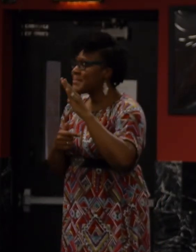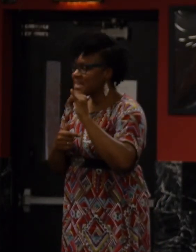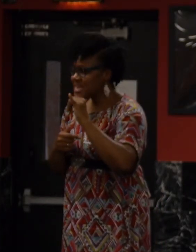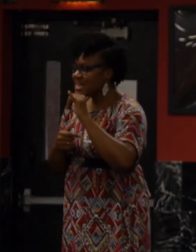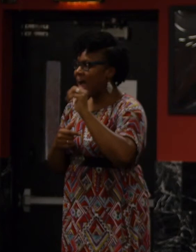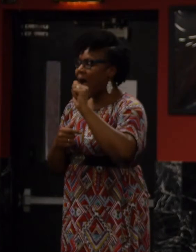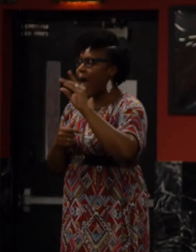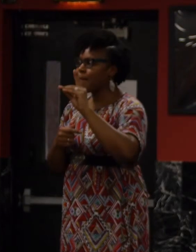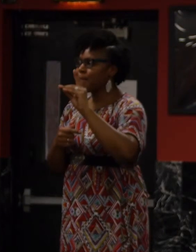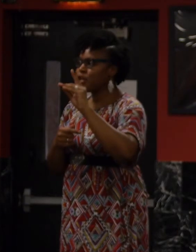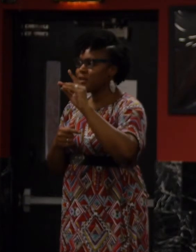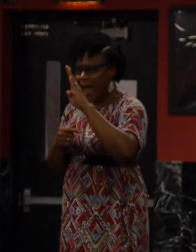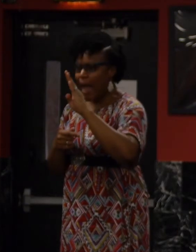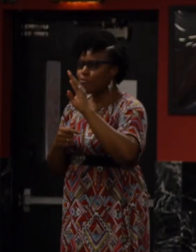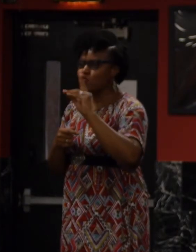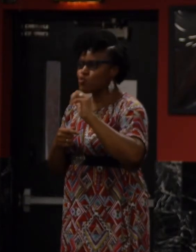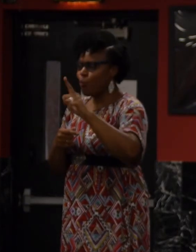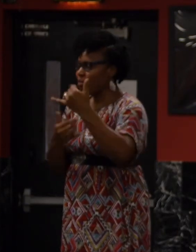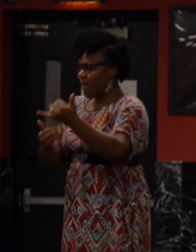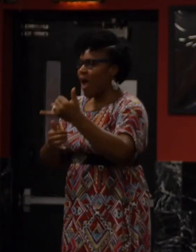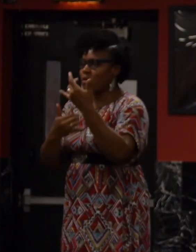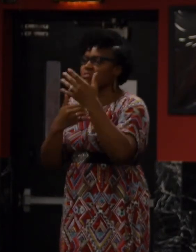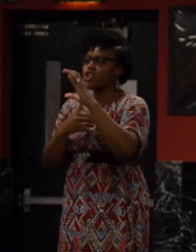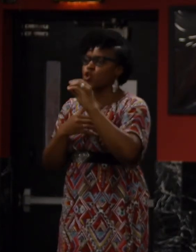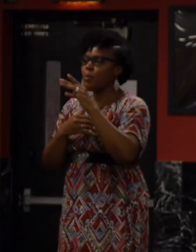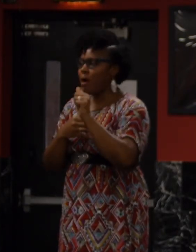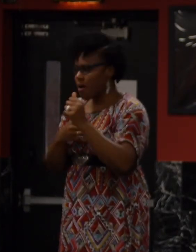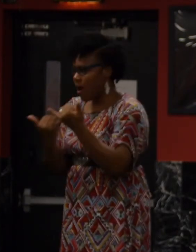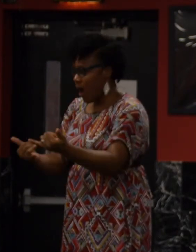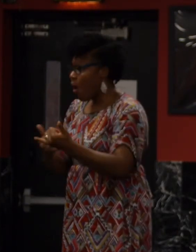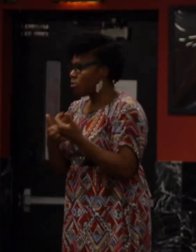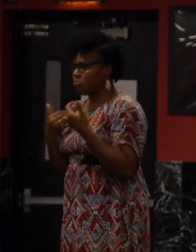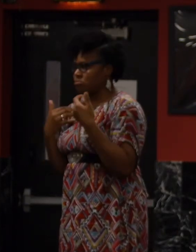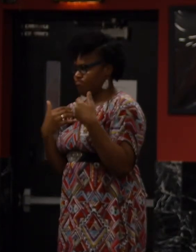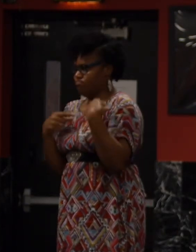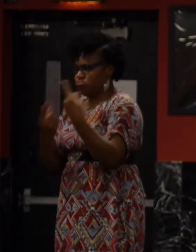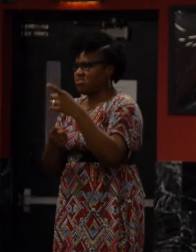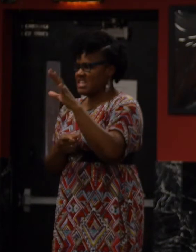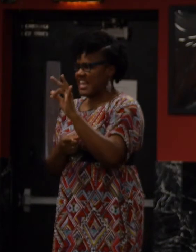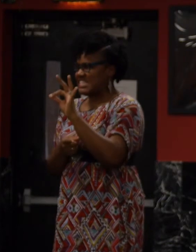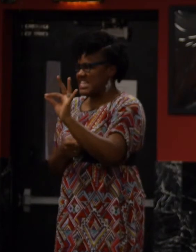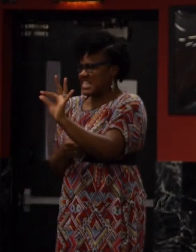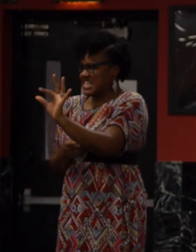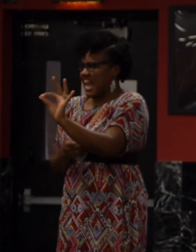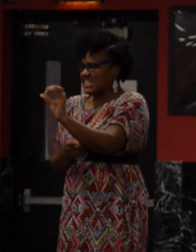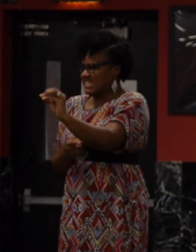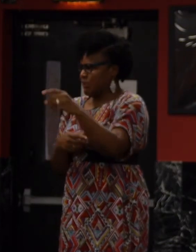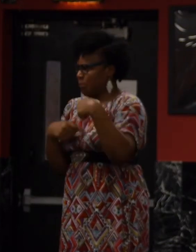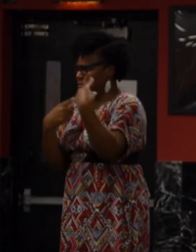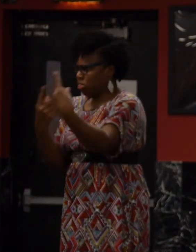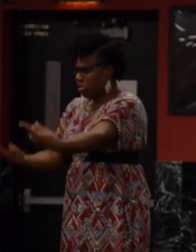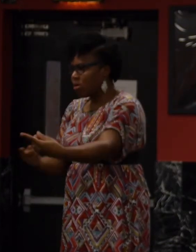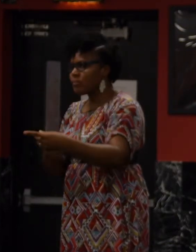I'm not mistaken. And so basically why that's important is they were given asylum under the revolutionary